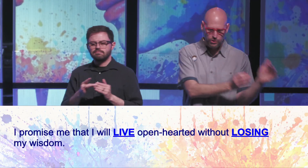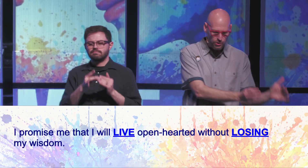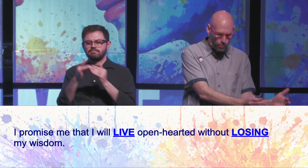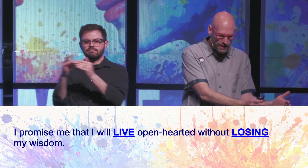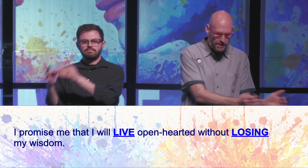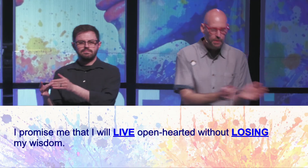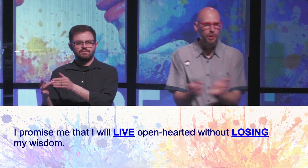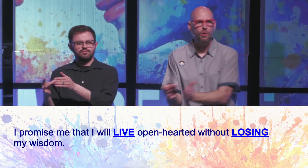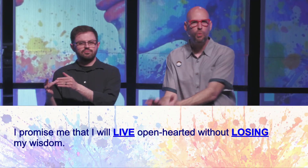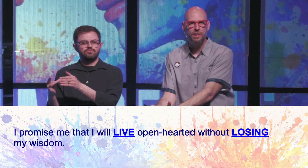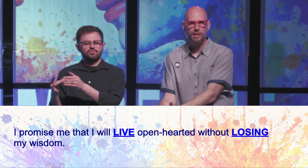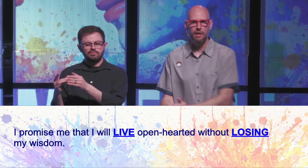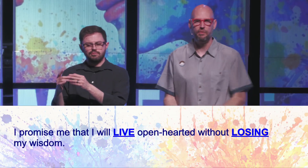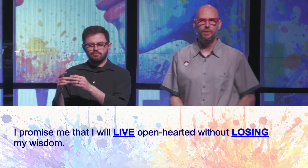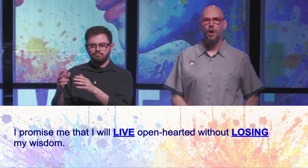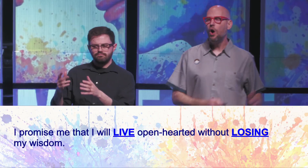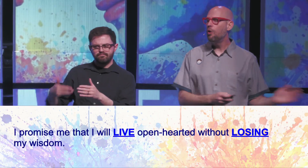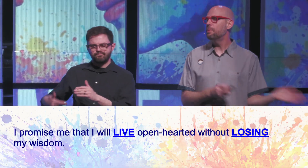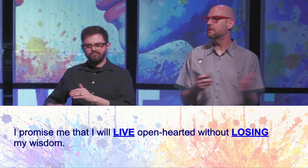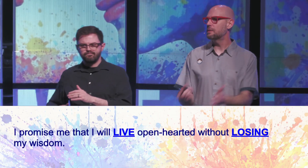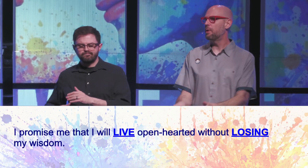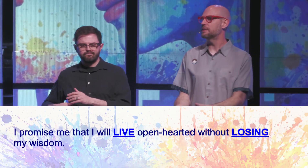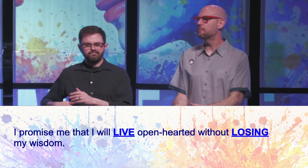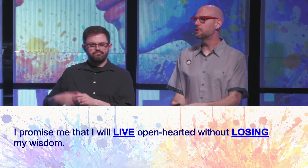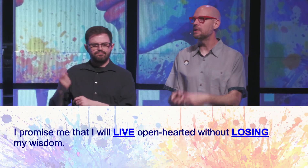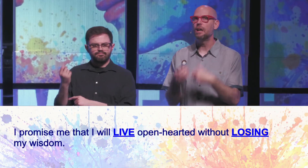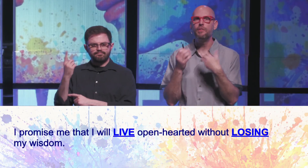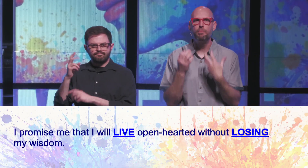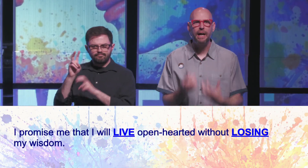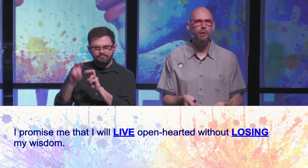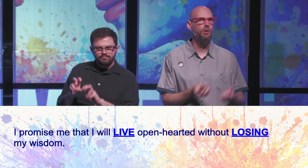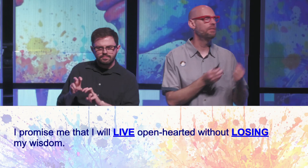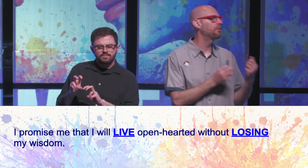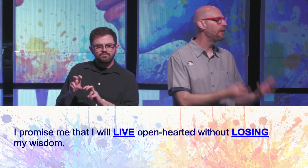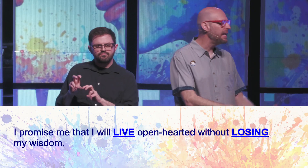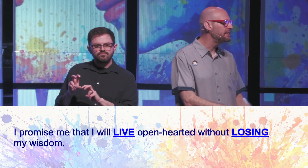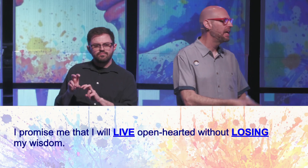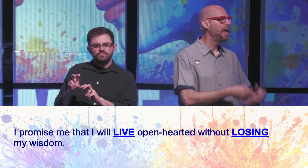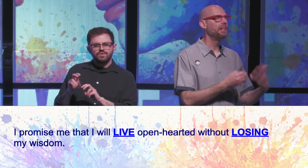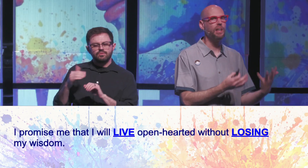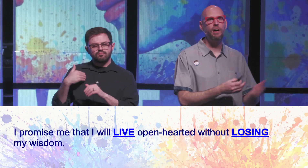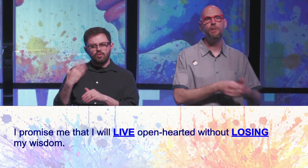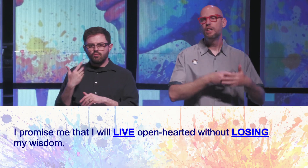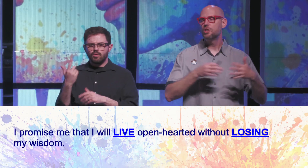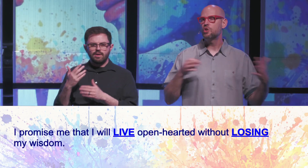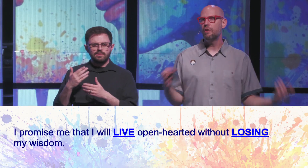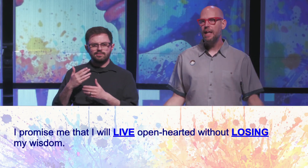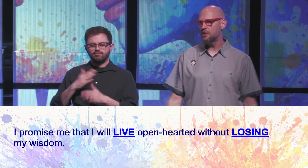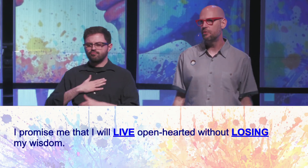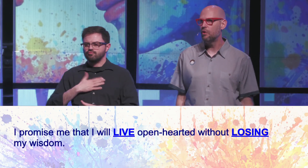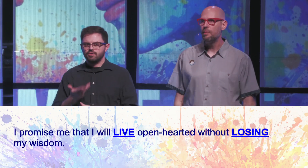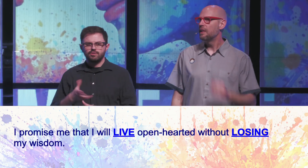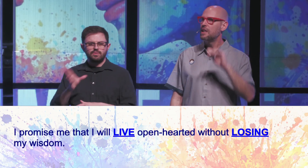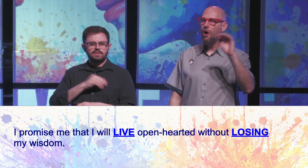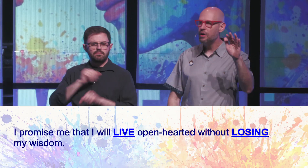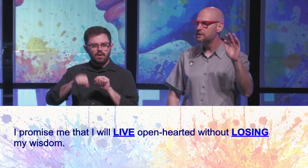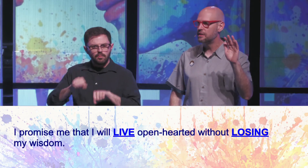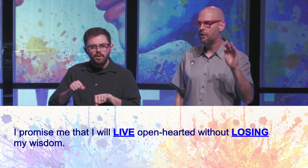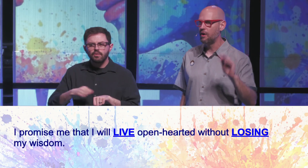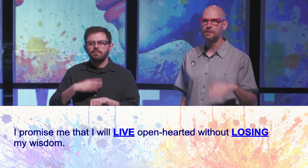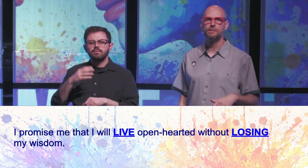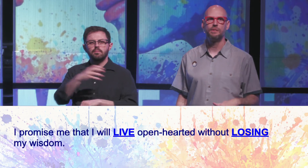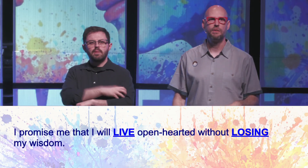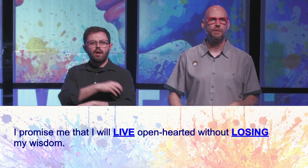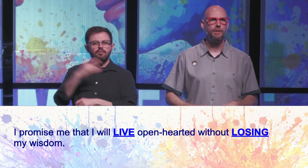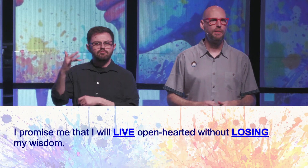who holds to wisdom with love, open to the possibility of the power of grace and love to transform the hardest